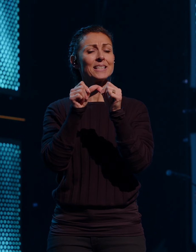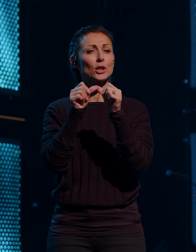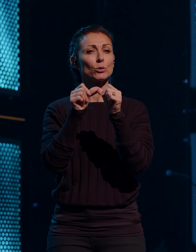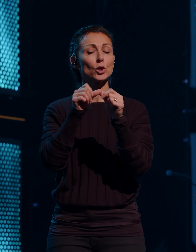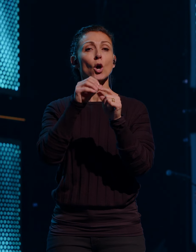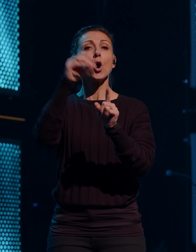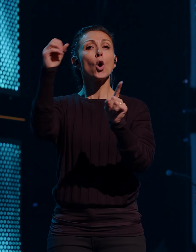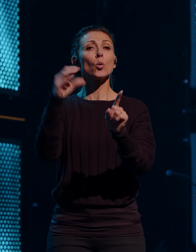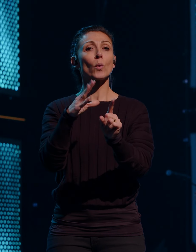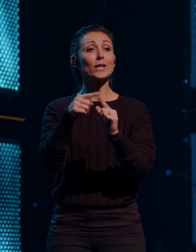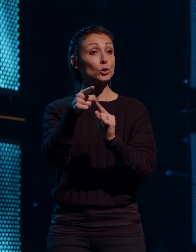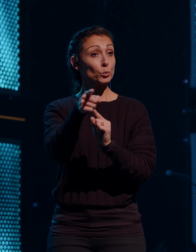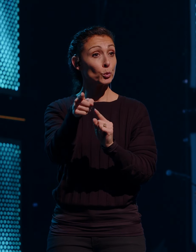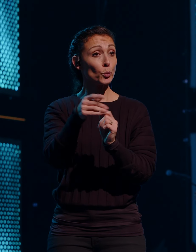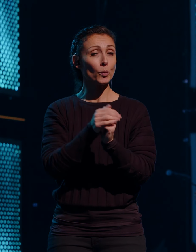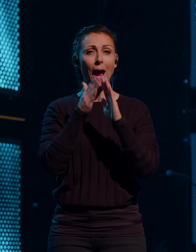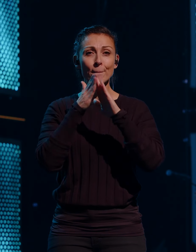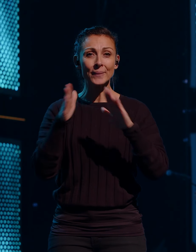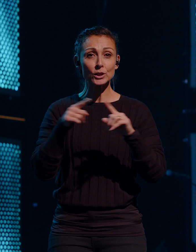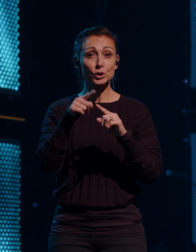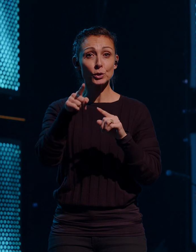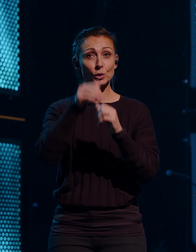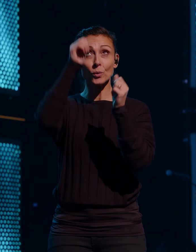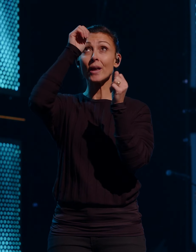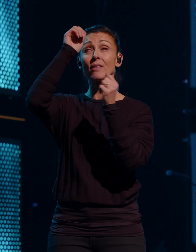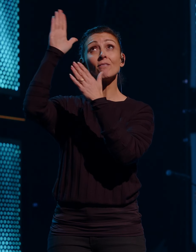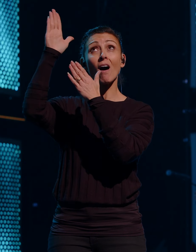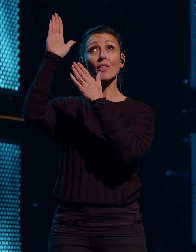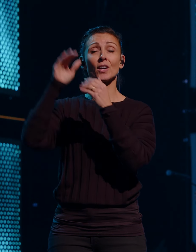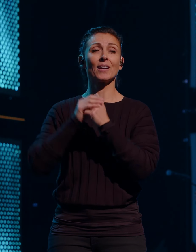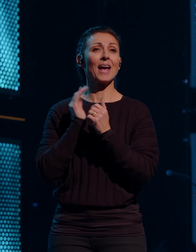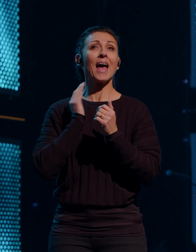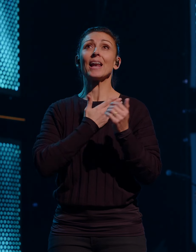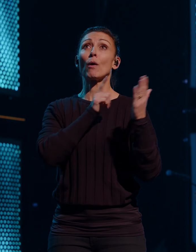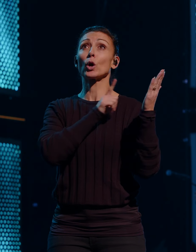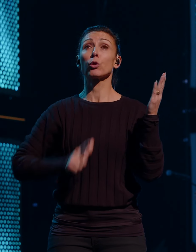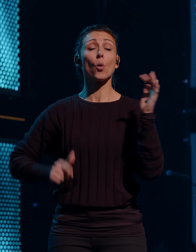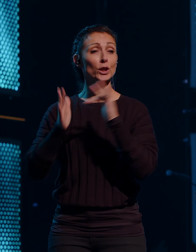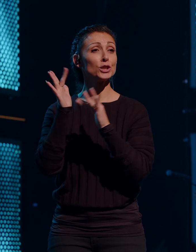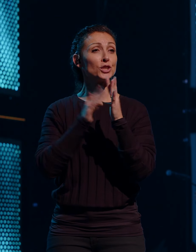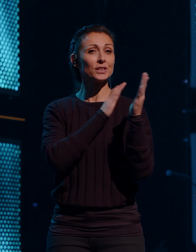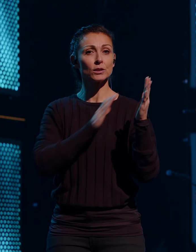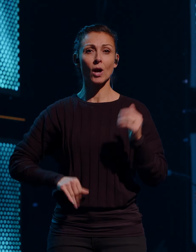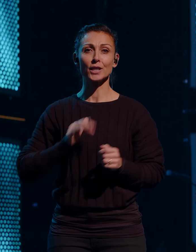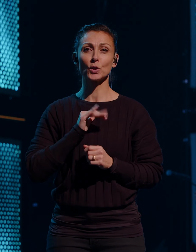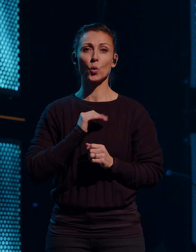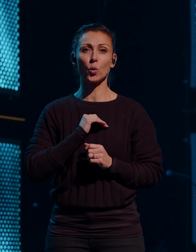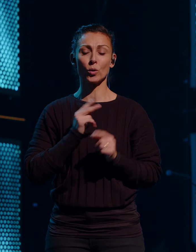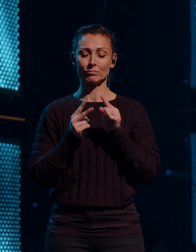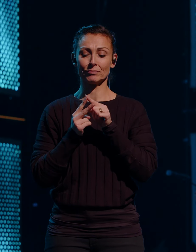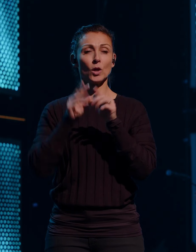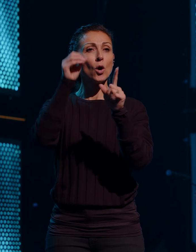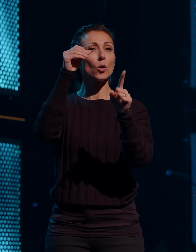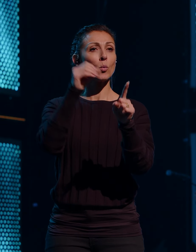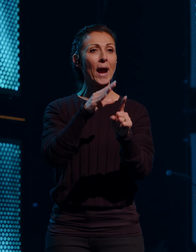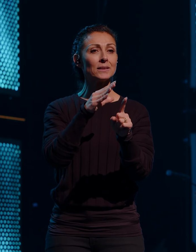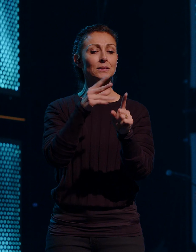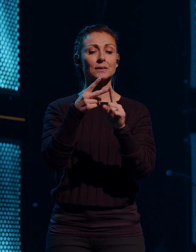from God our Father and the Lord Jesus Christ. Grace to you and peace. I think the order is